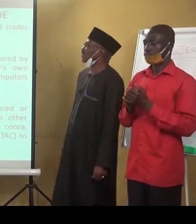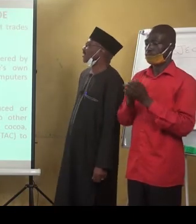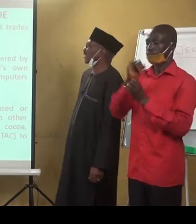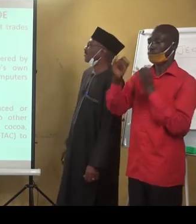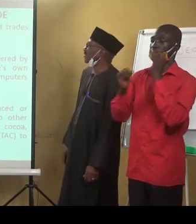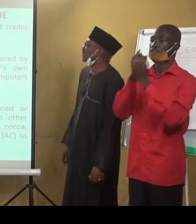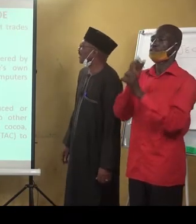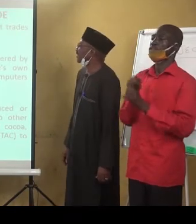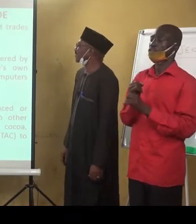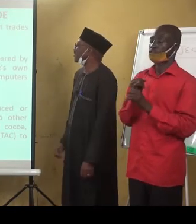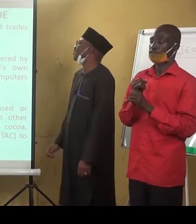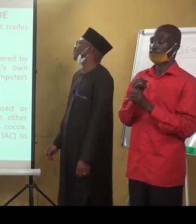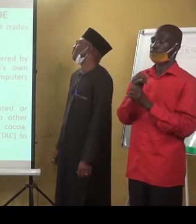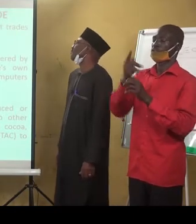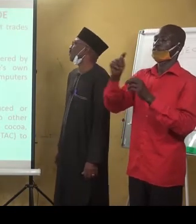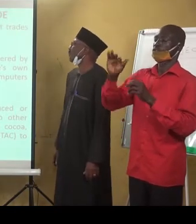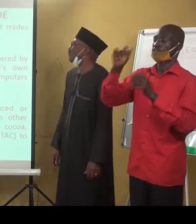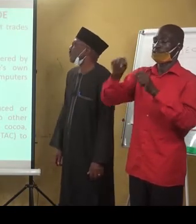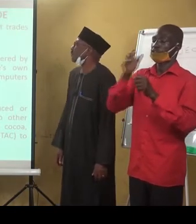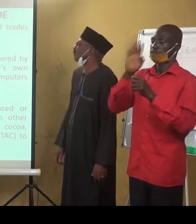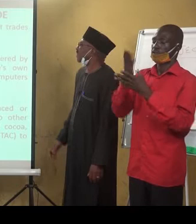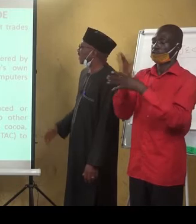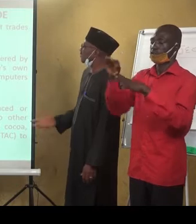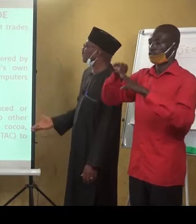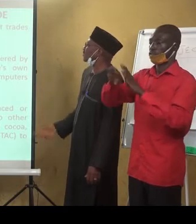International trade can be divided into